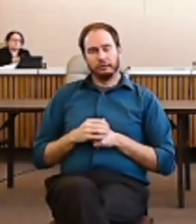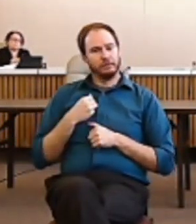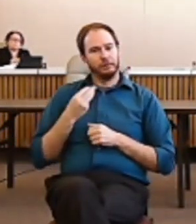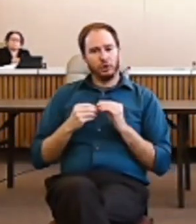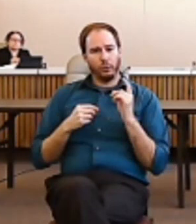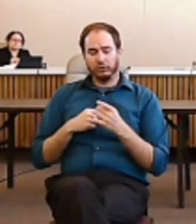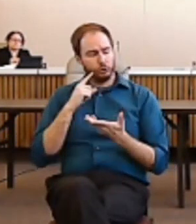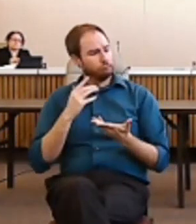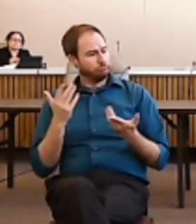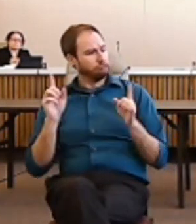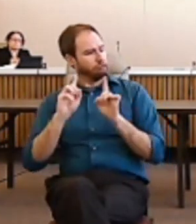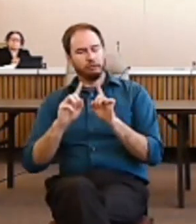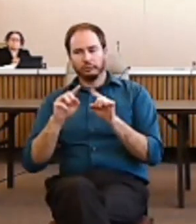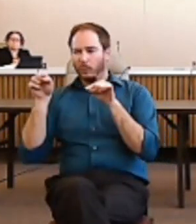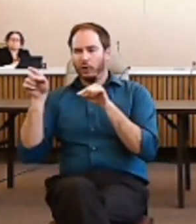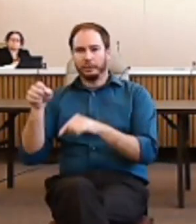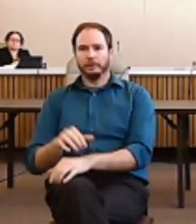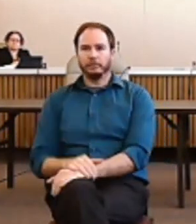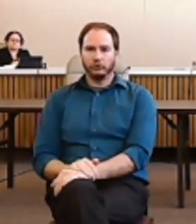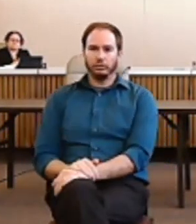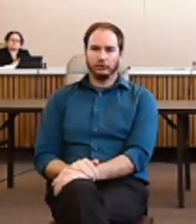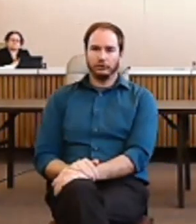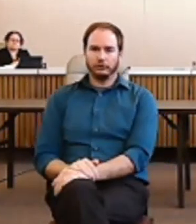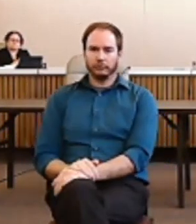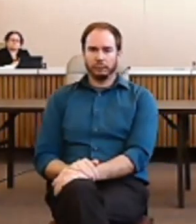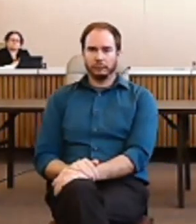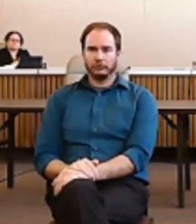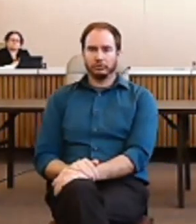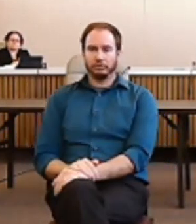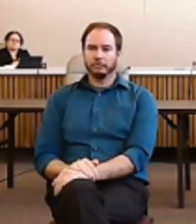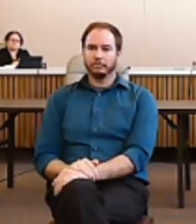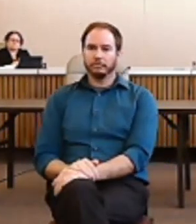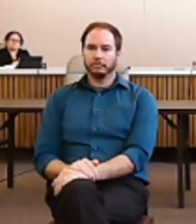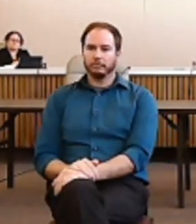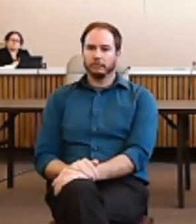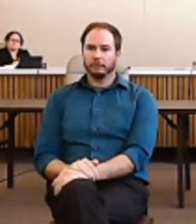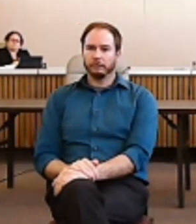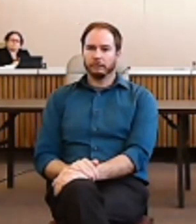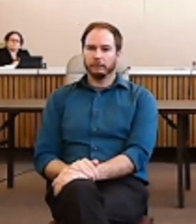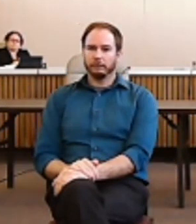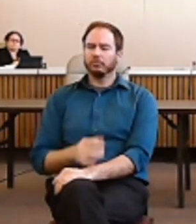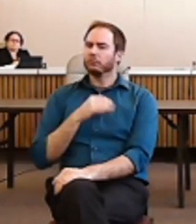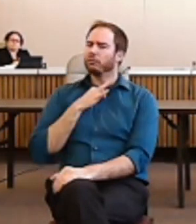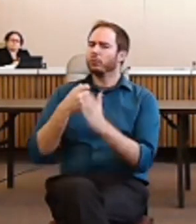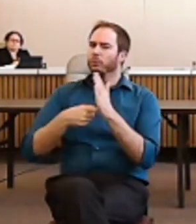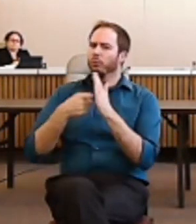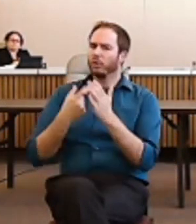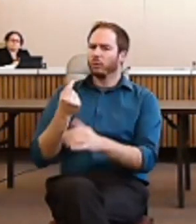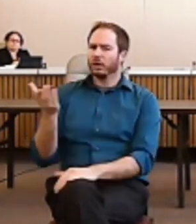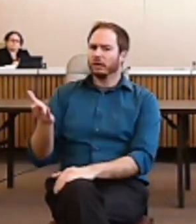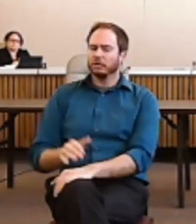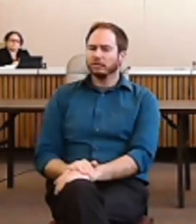more. Okay, I was wondering what kind of pricing are you doing in that